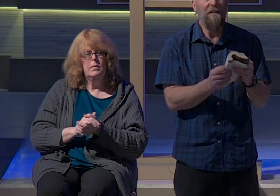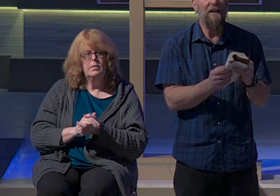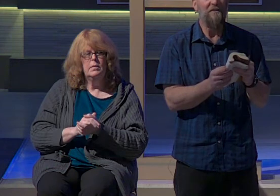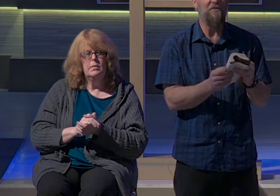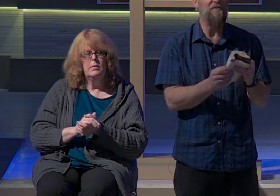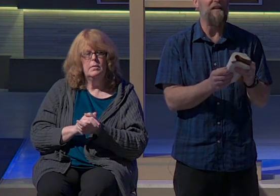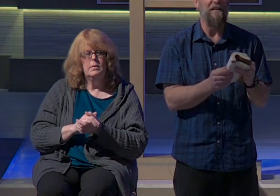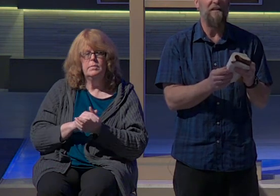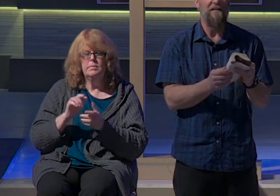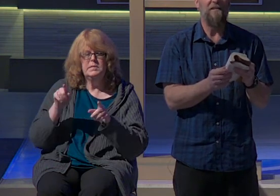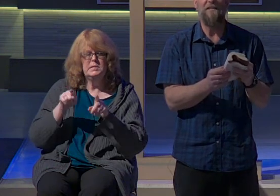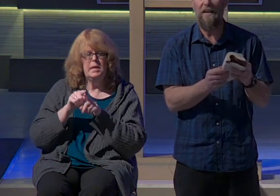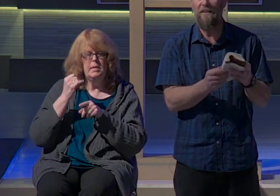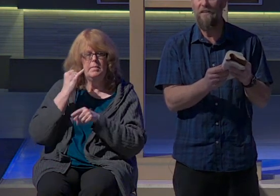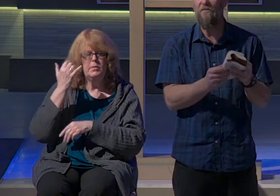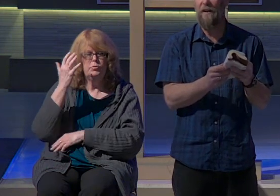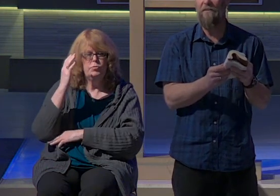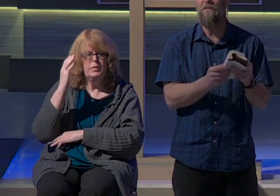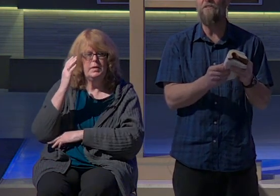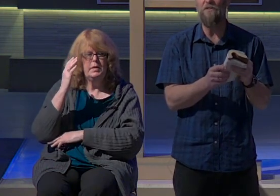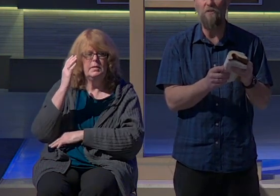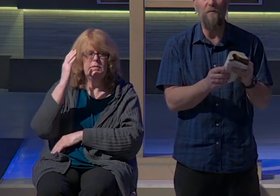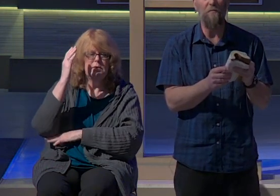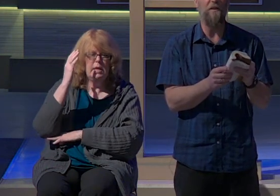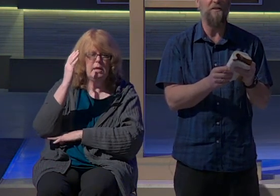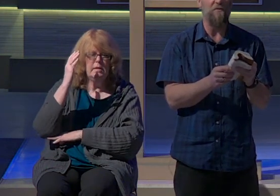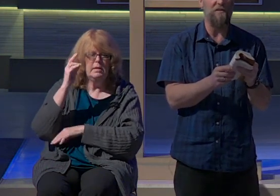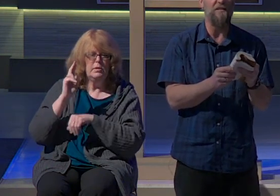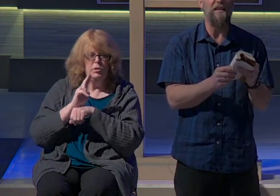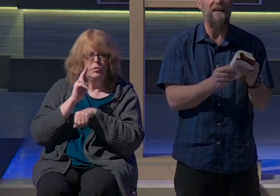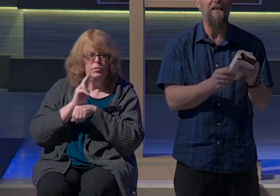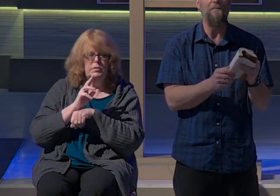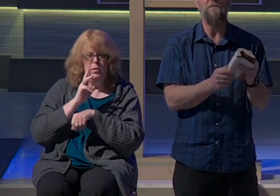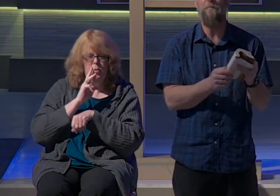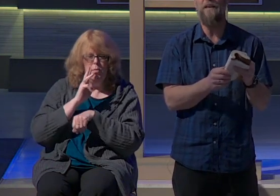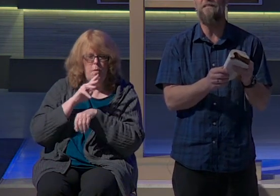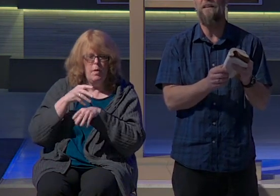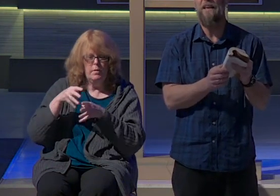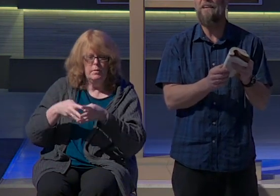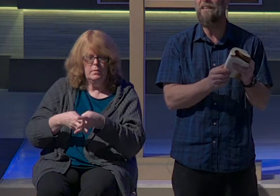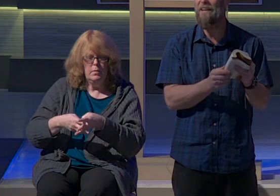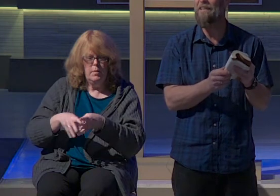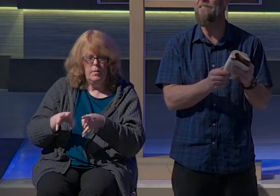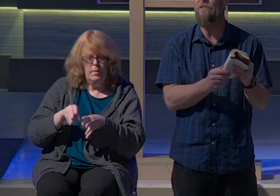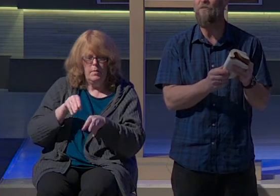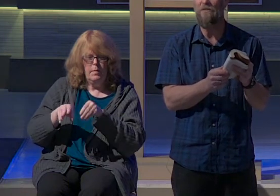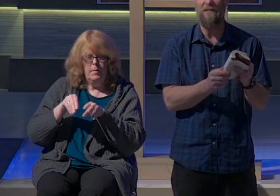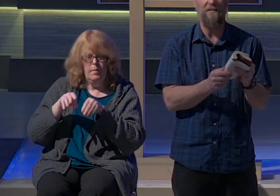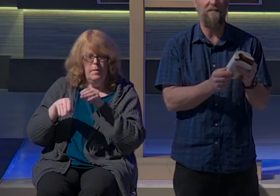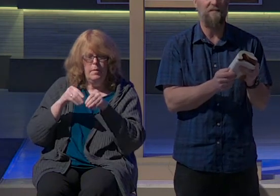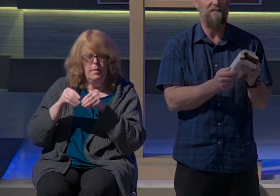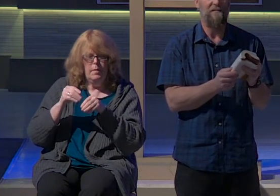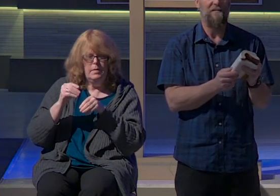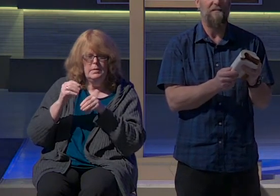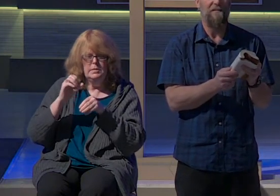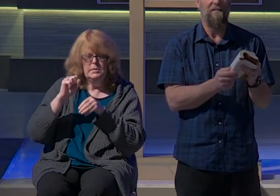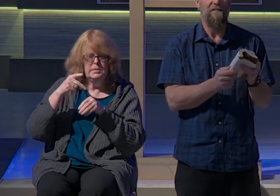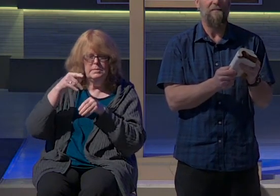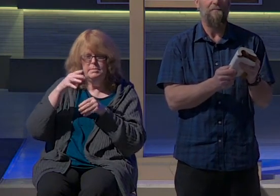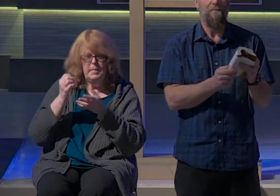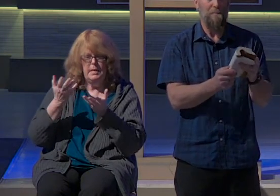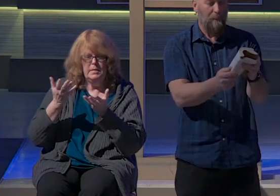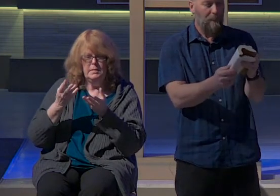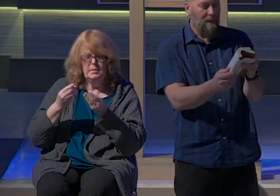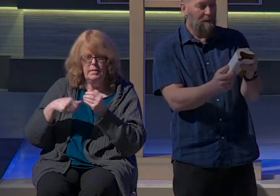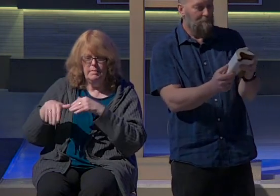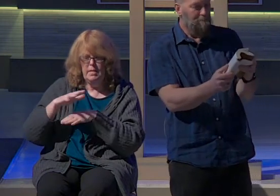Just like that tree standing in the ground, consuming resources, taking up space, and yet is useless.